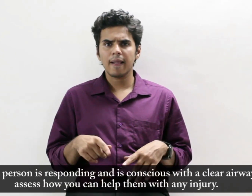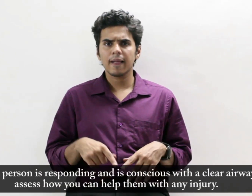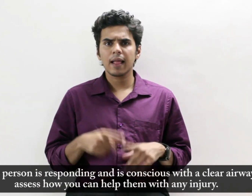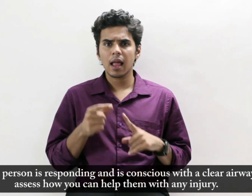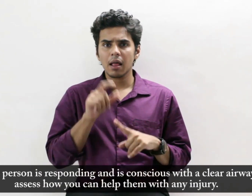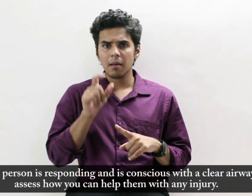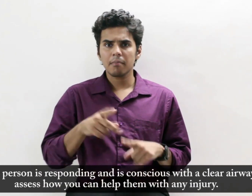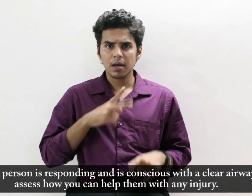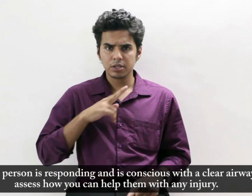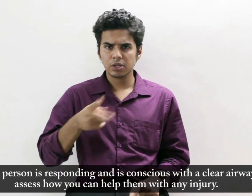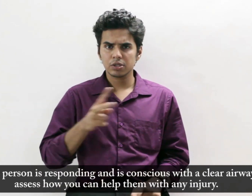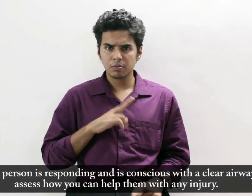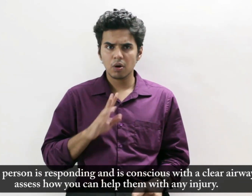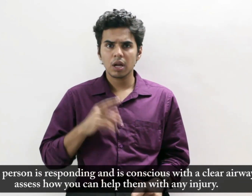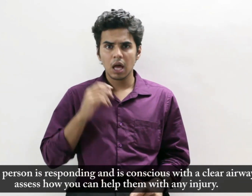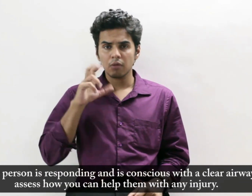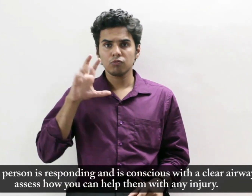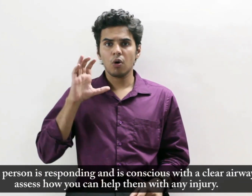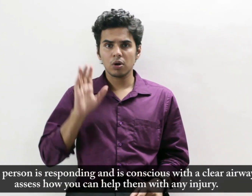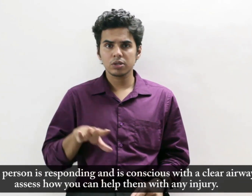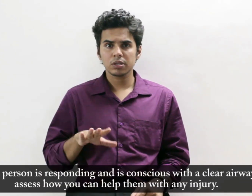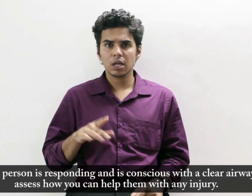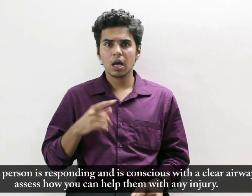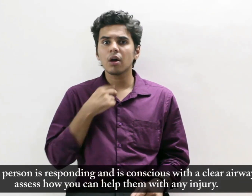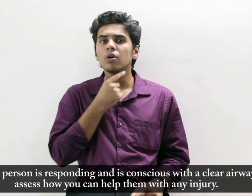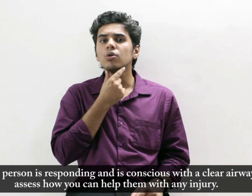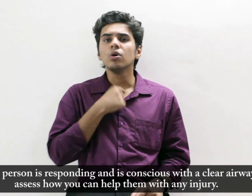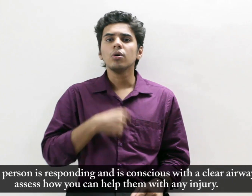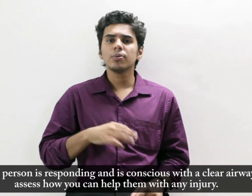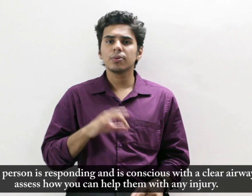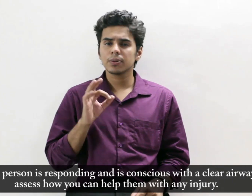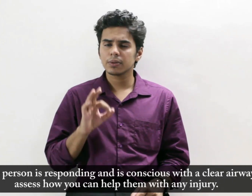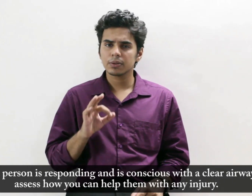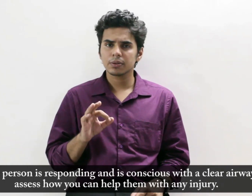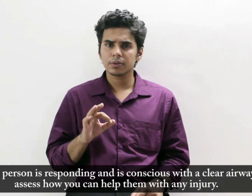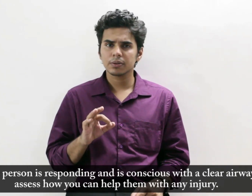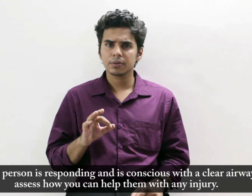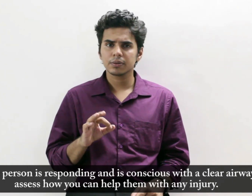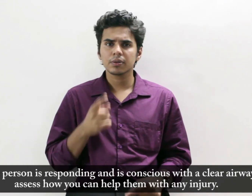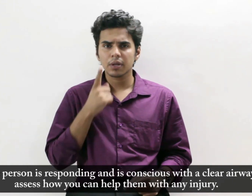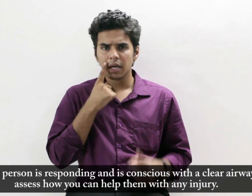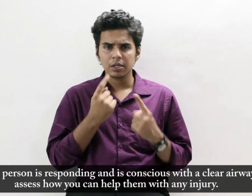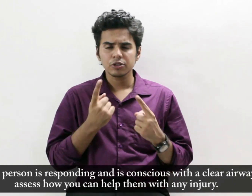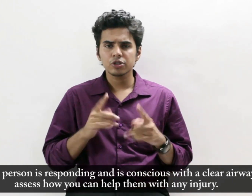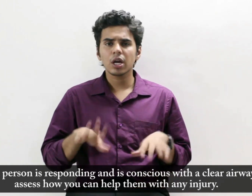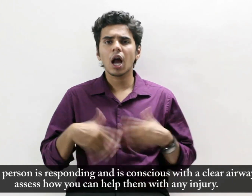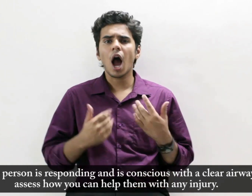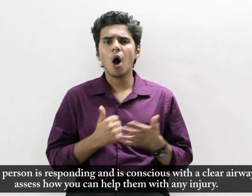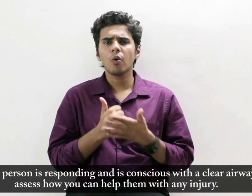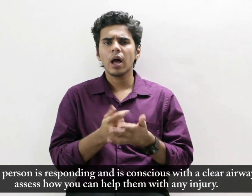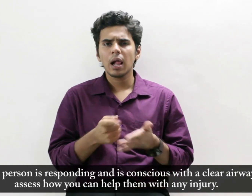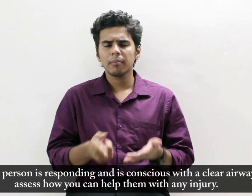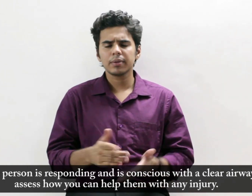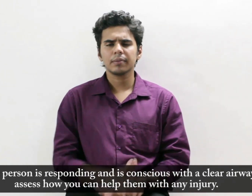If the person is responding and is conscious with a clear airway, assess how you can help them with an